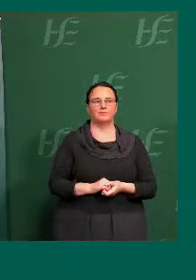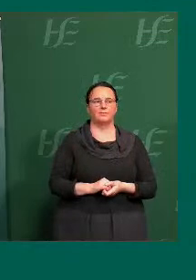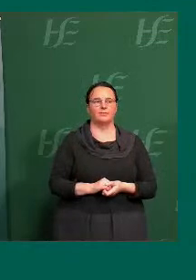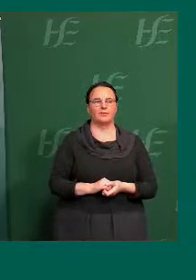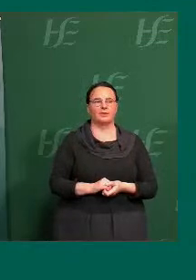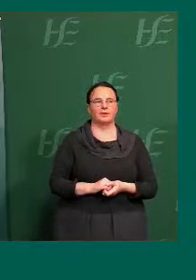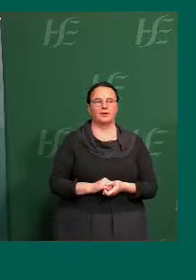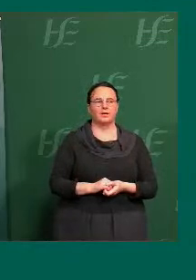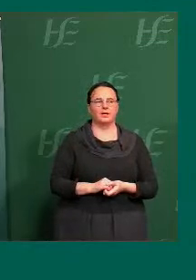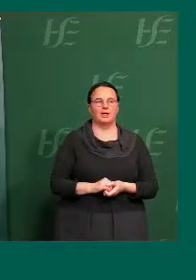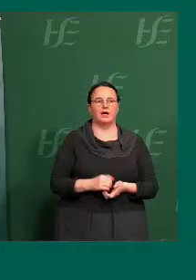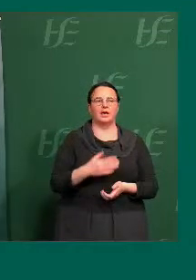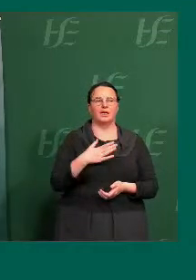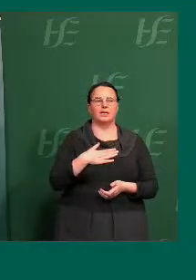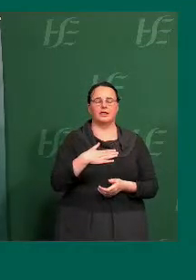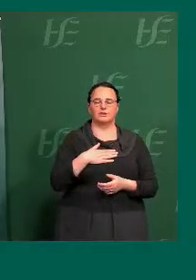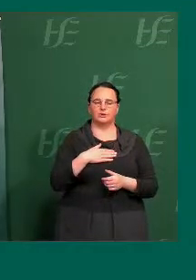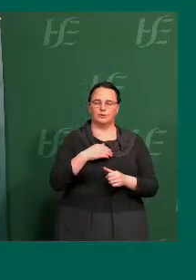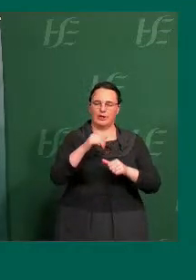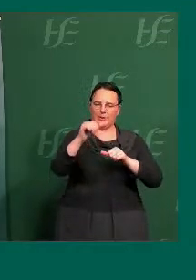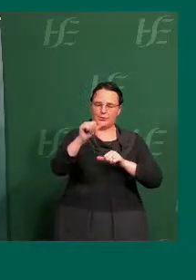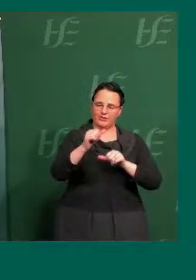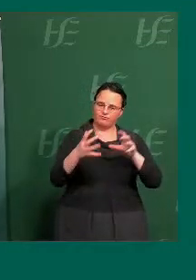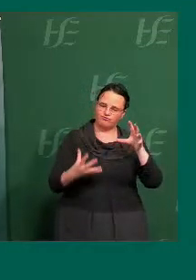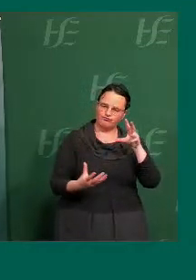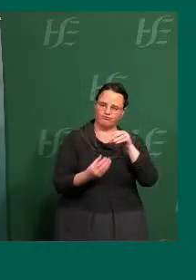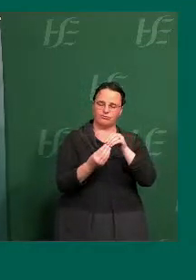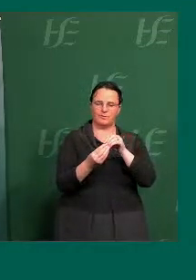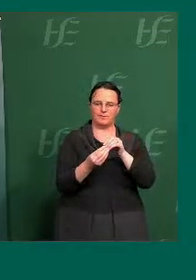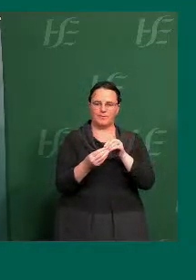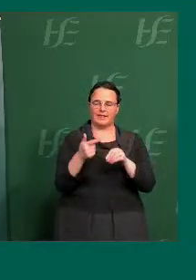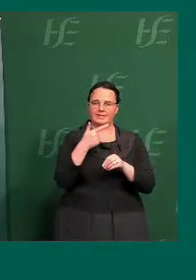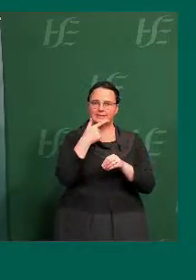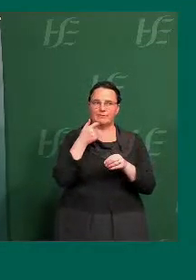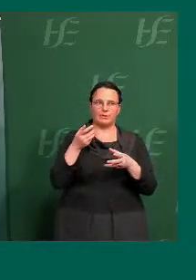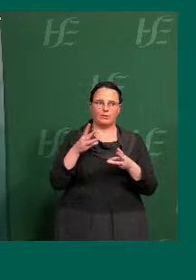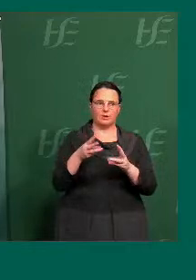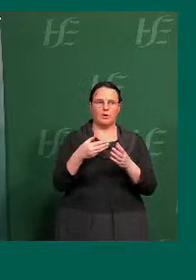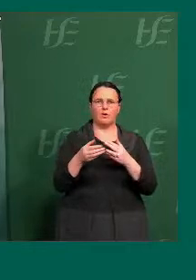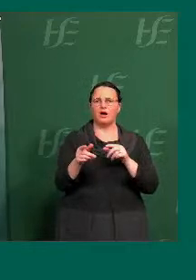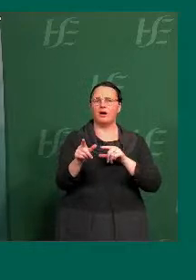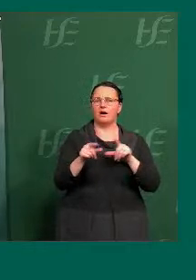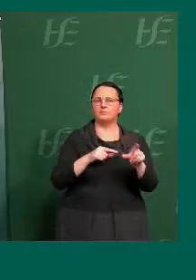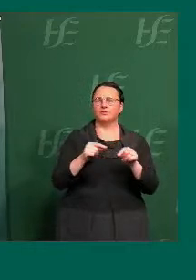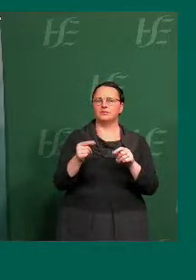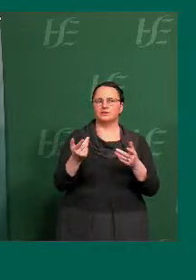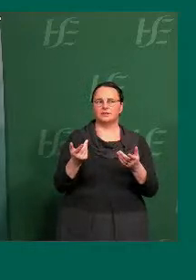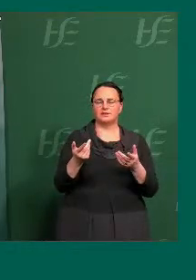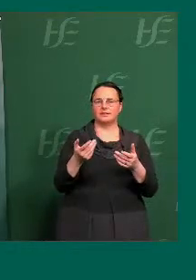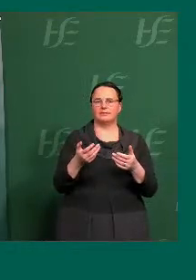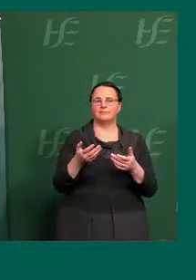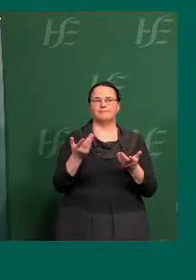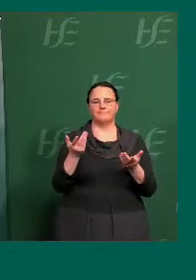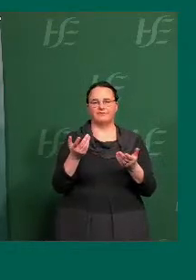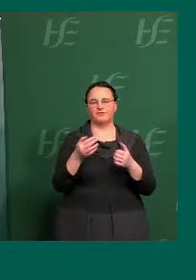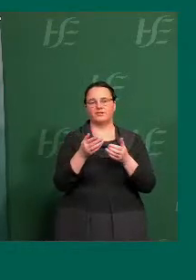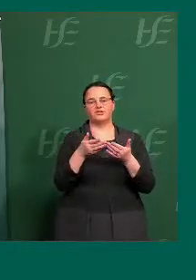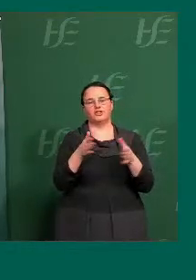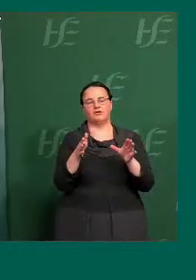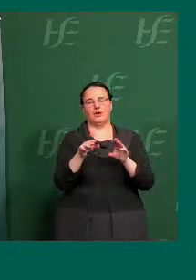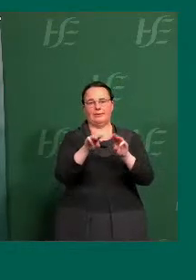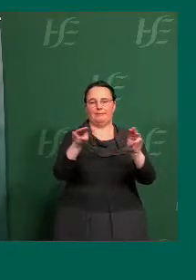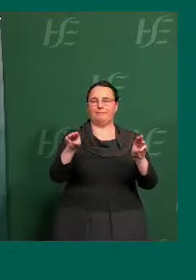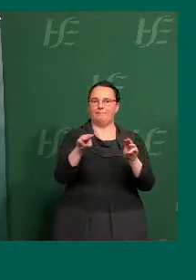Just wanted to briefly summarise in very simple terms the options for people coming forward in the general population